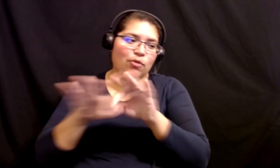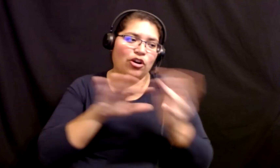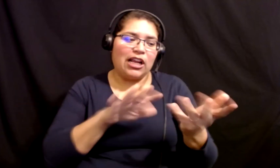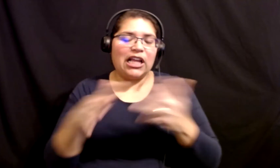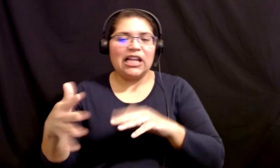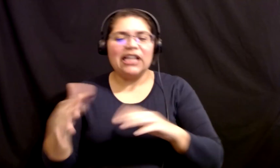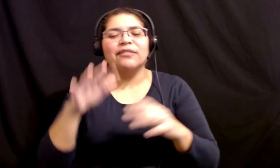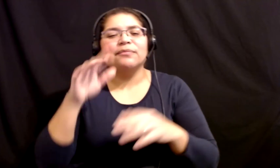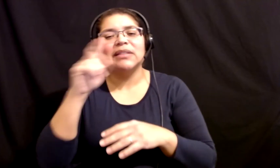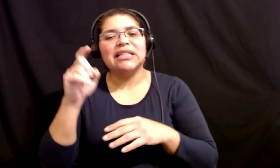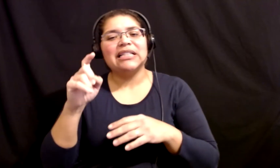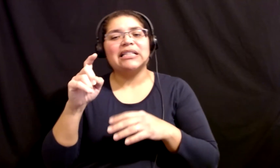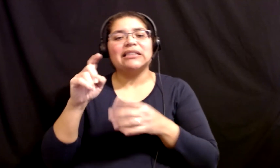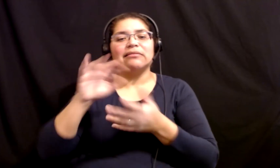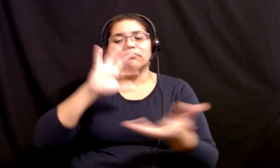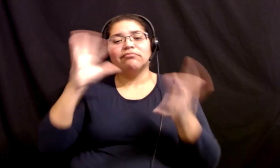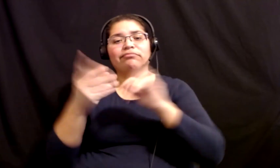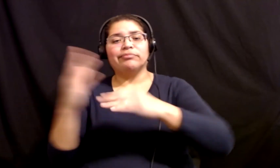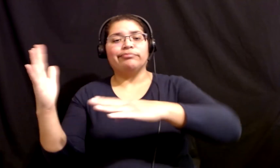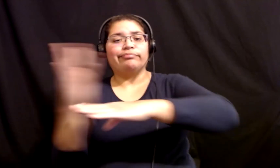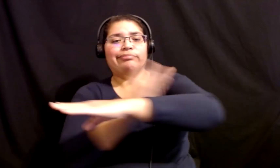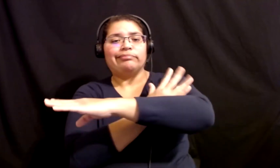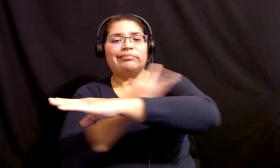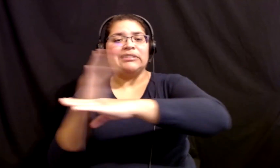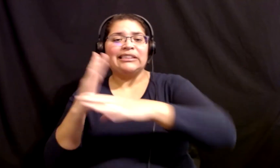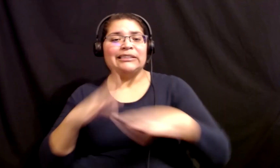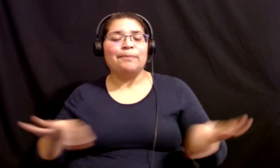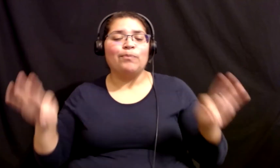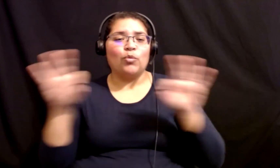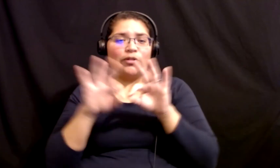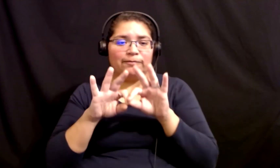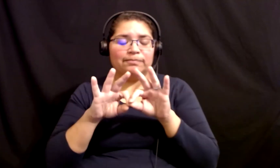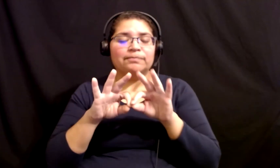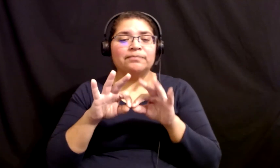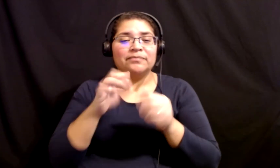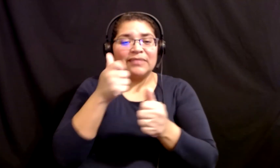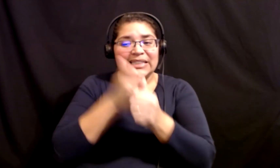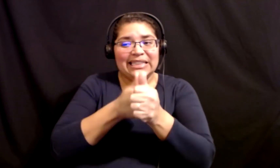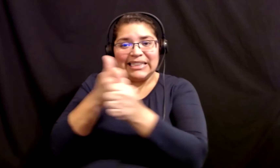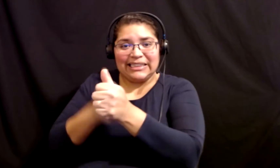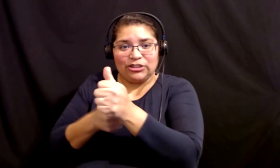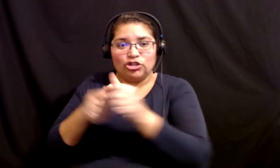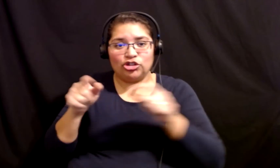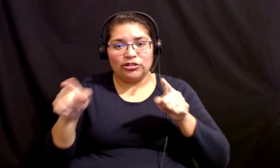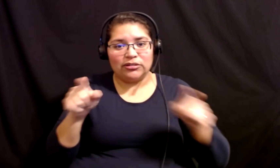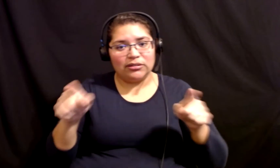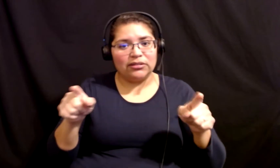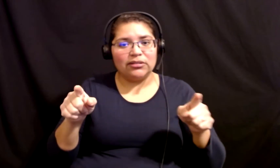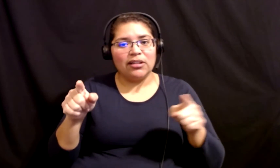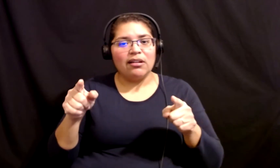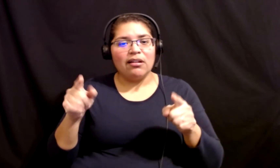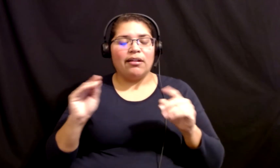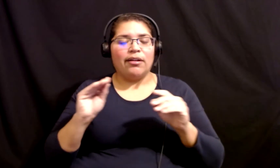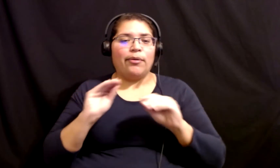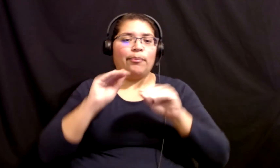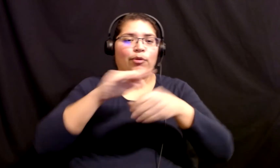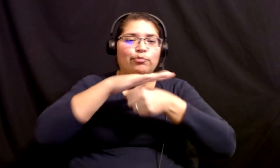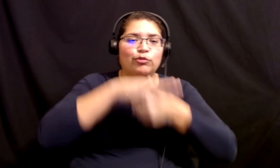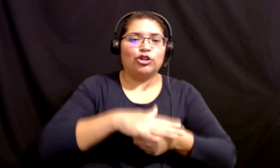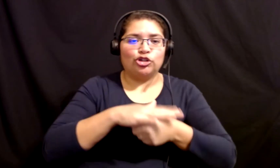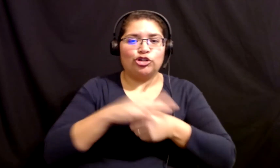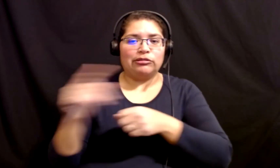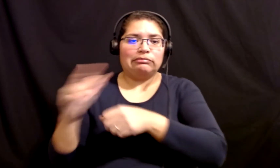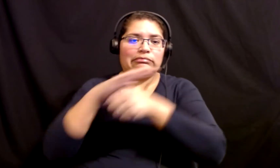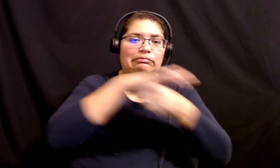is the entire spectrum is critical and each of those things are putting pressure on the other. And so it's